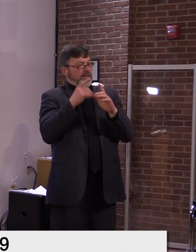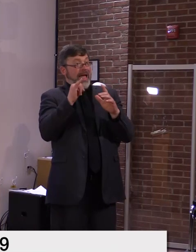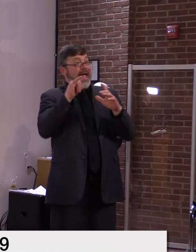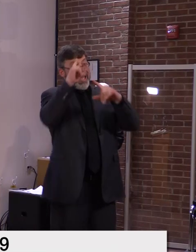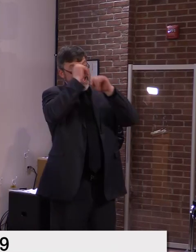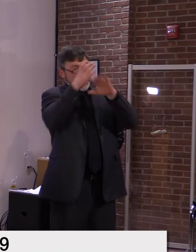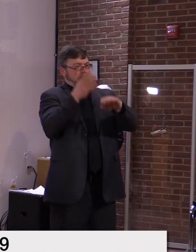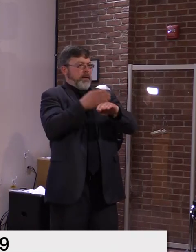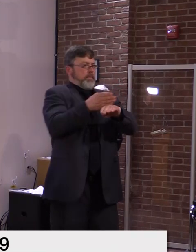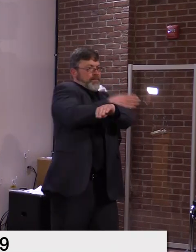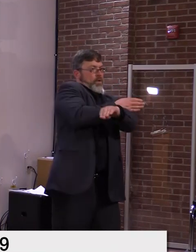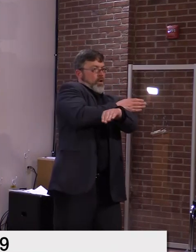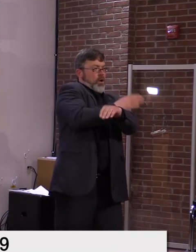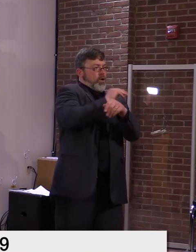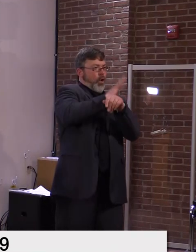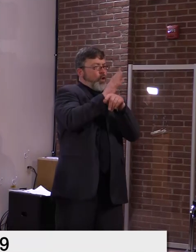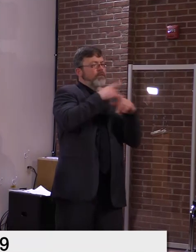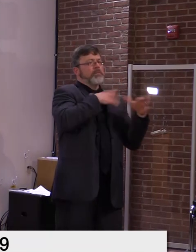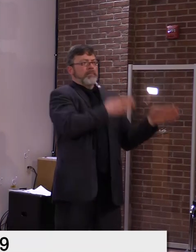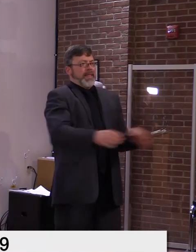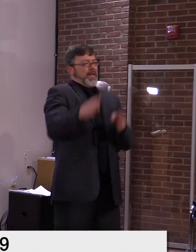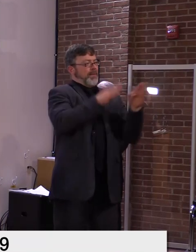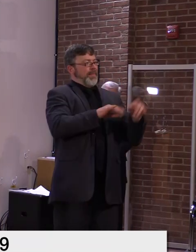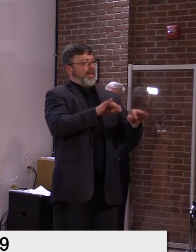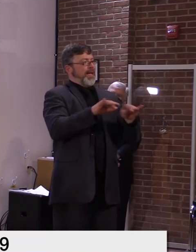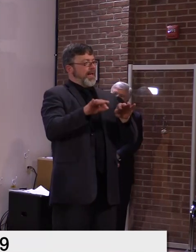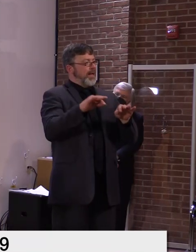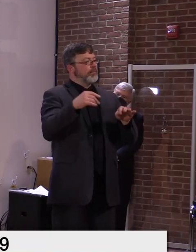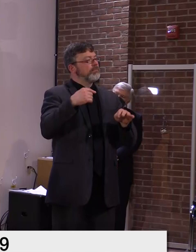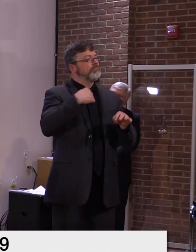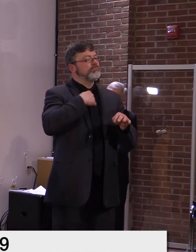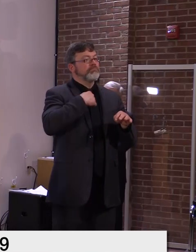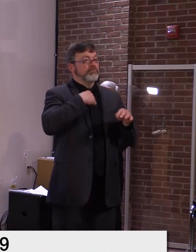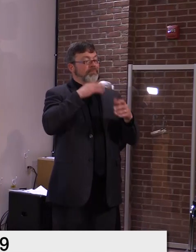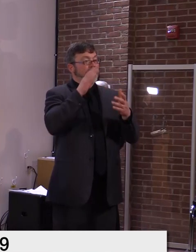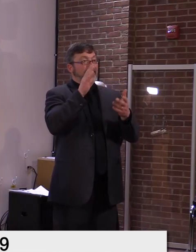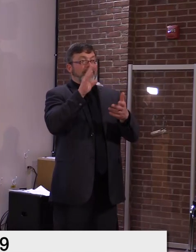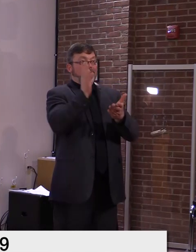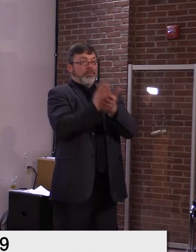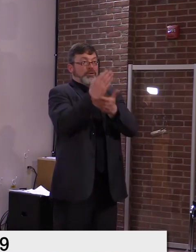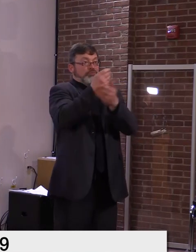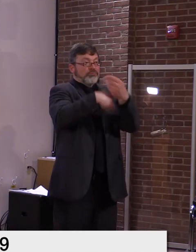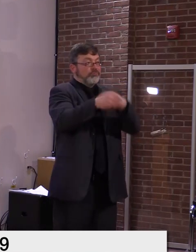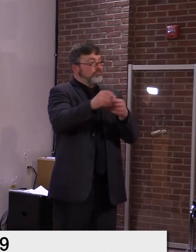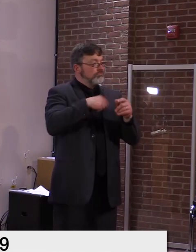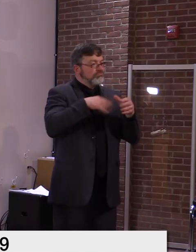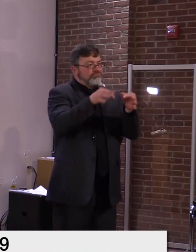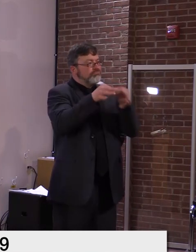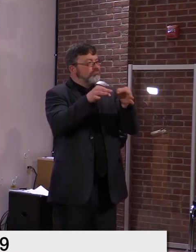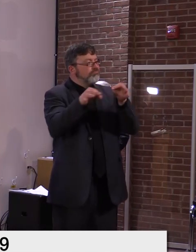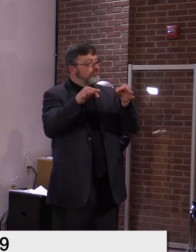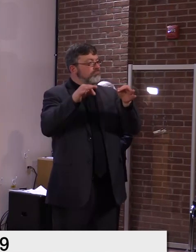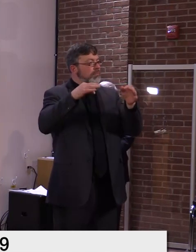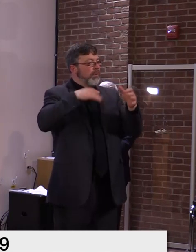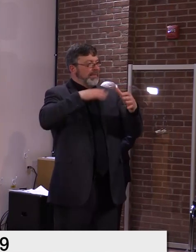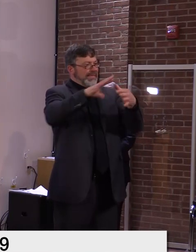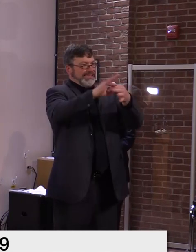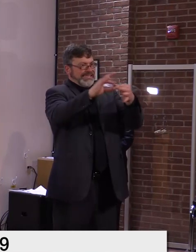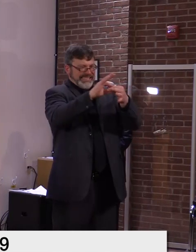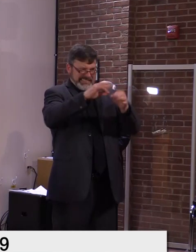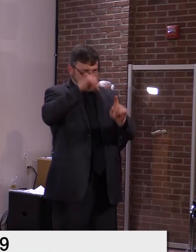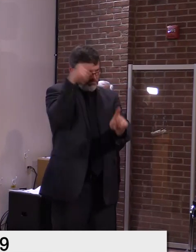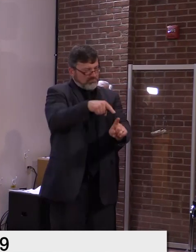in January of 20. And we talked about after-school programming. This was something that was an initiative of